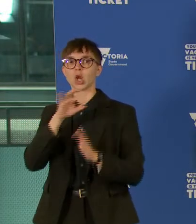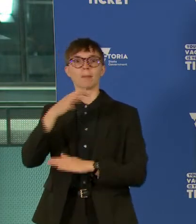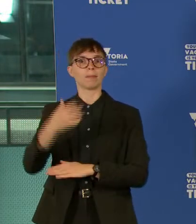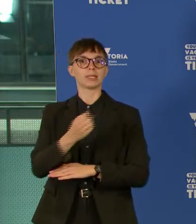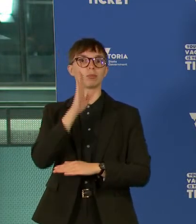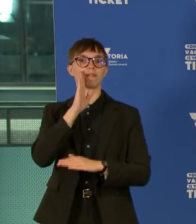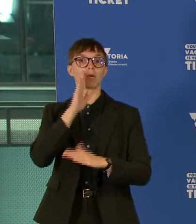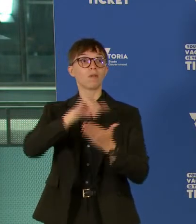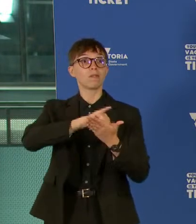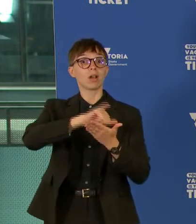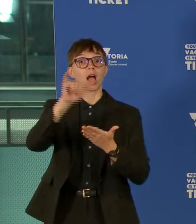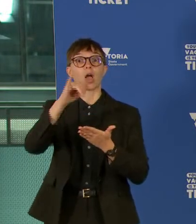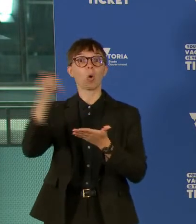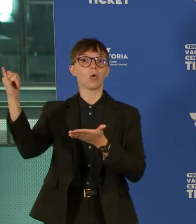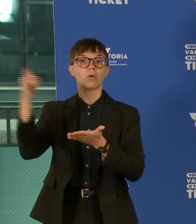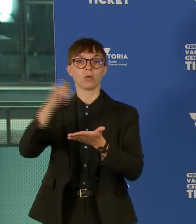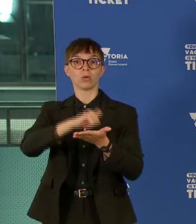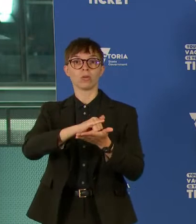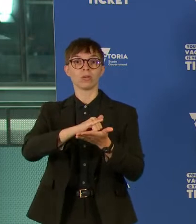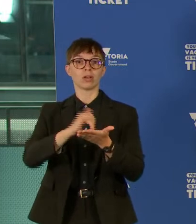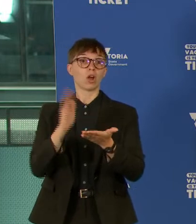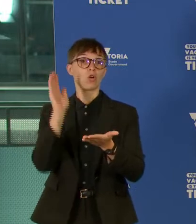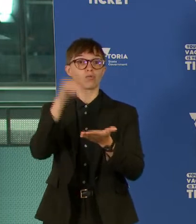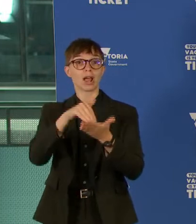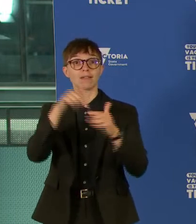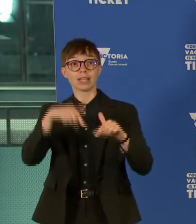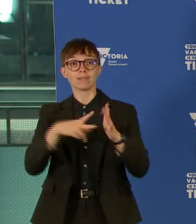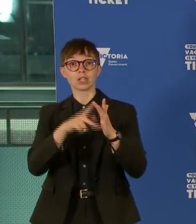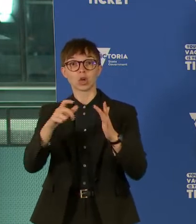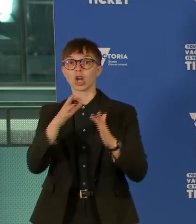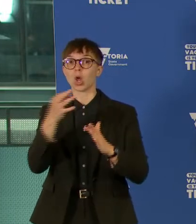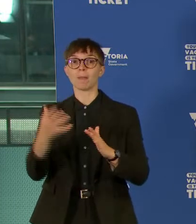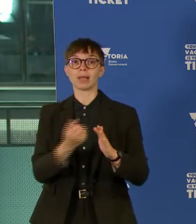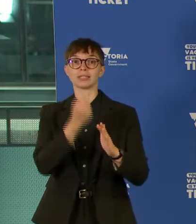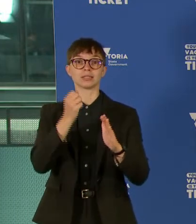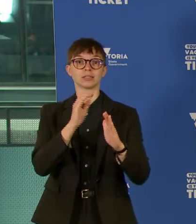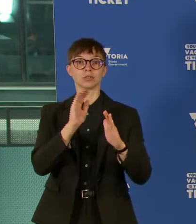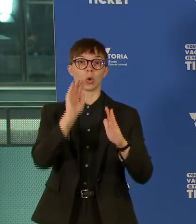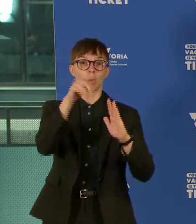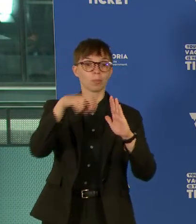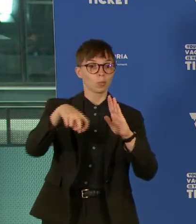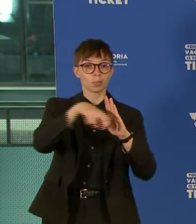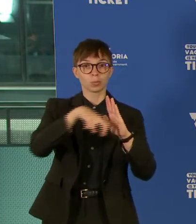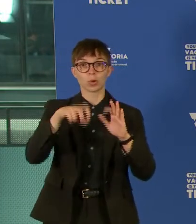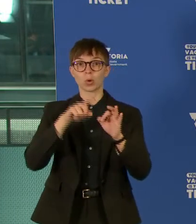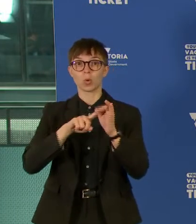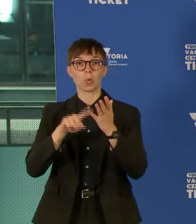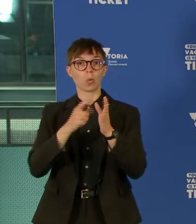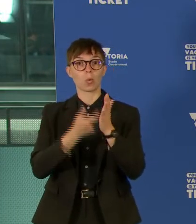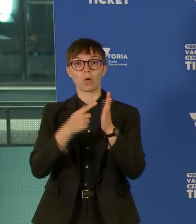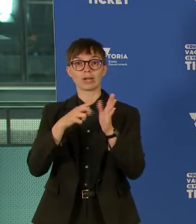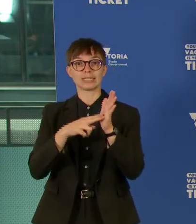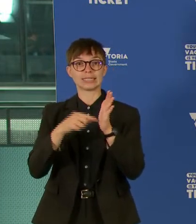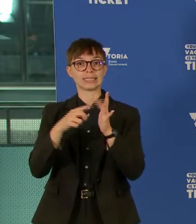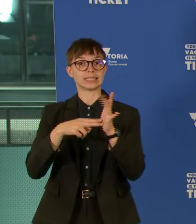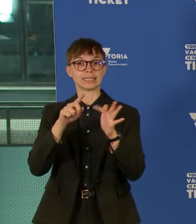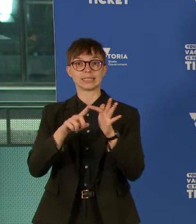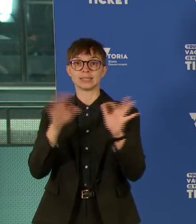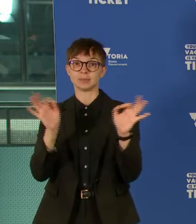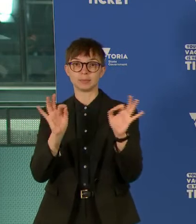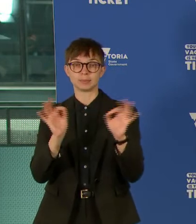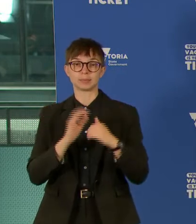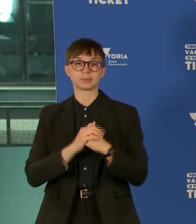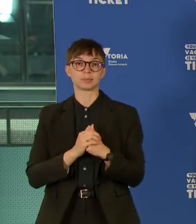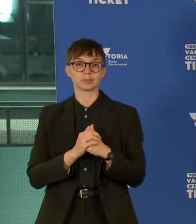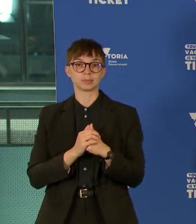complete 7 days quarantine. Pre-departure tests for unvaccinated air crews